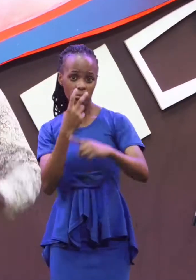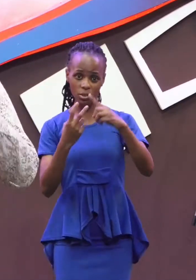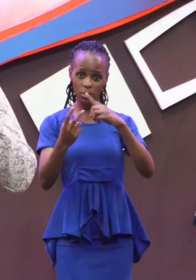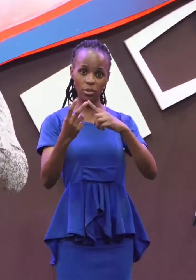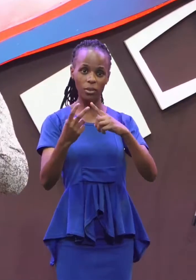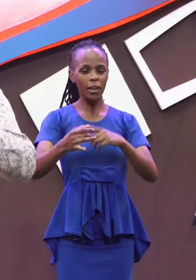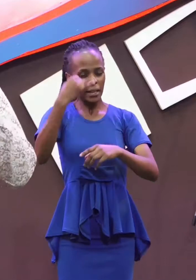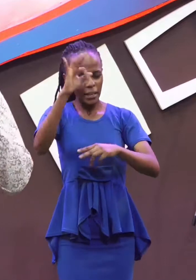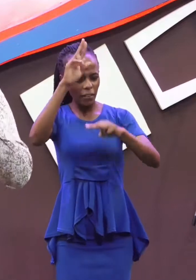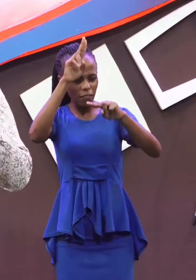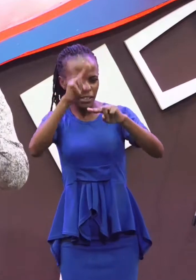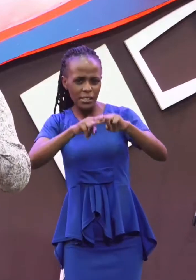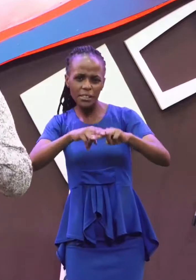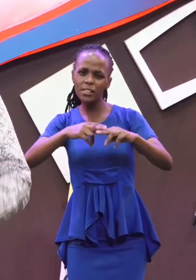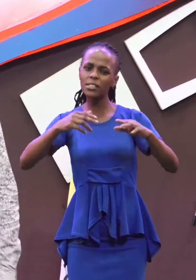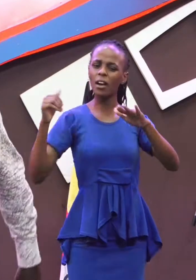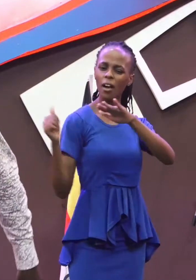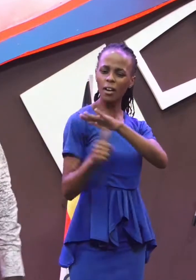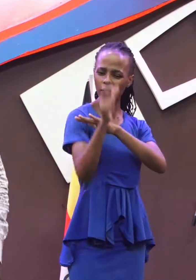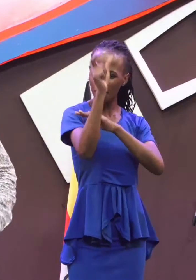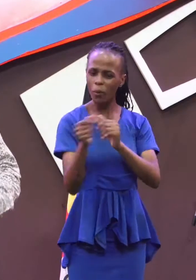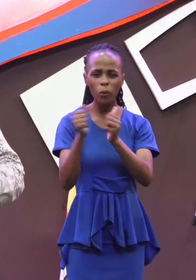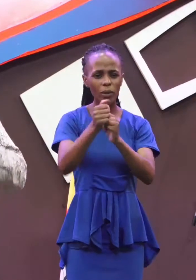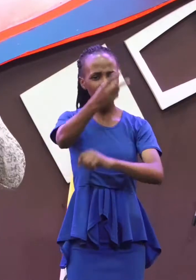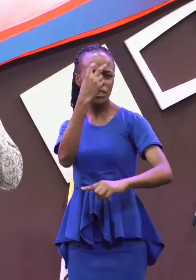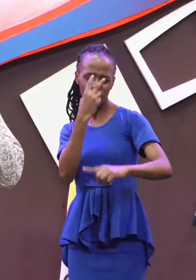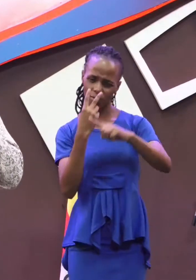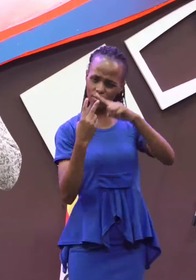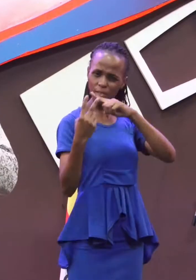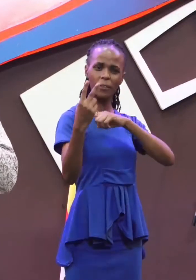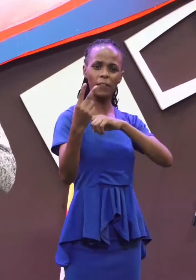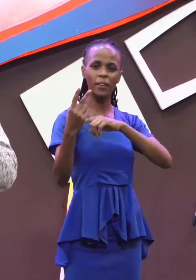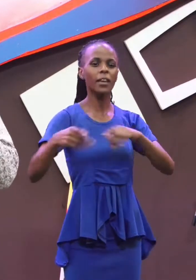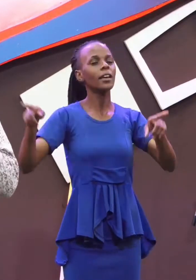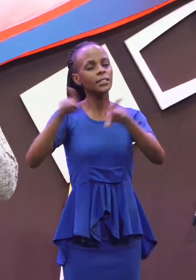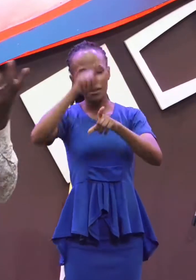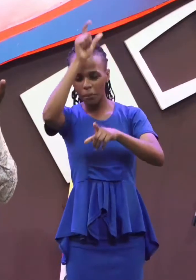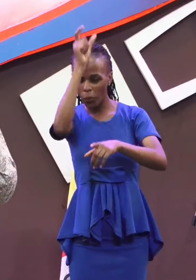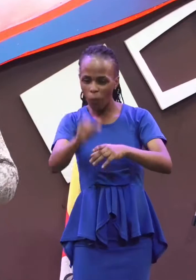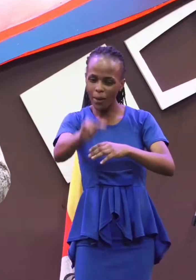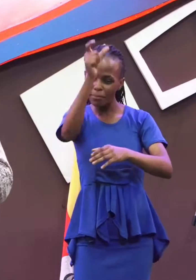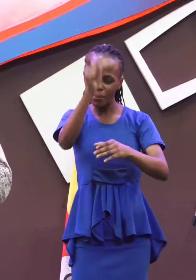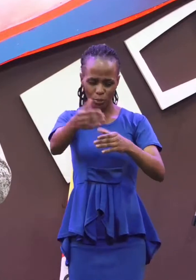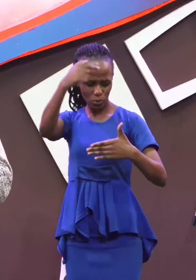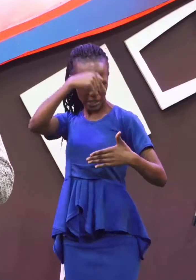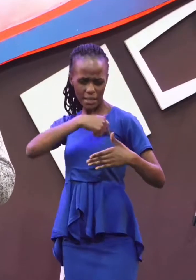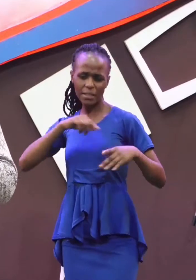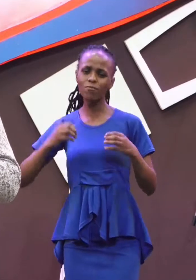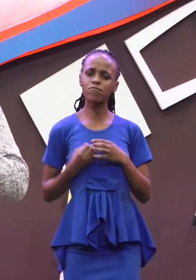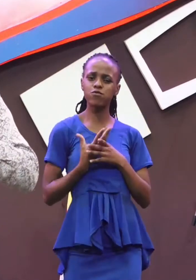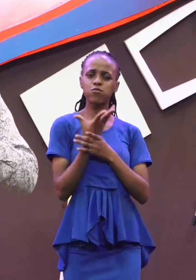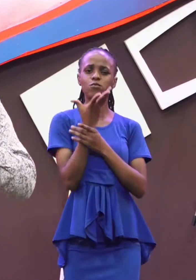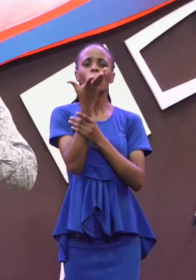with a vision. When he sits before a person who has a vision, what was in him